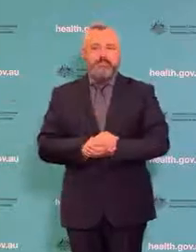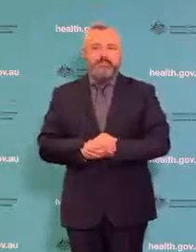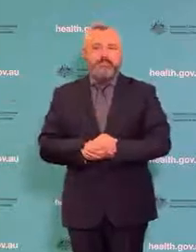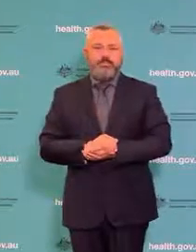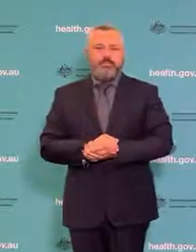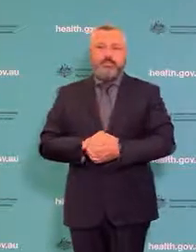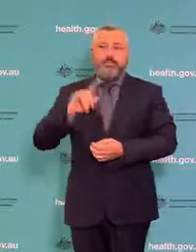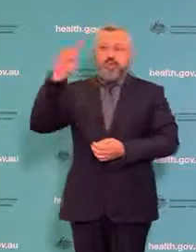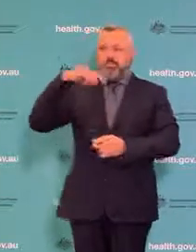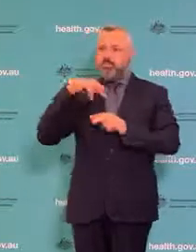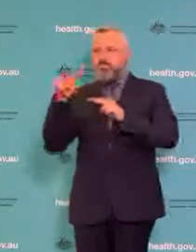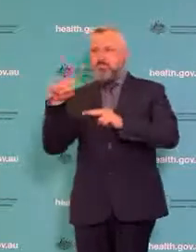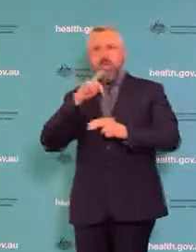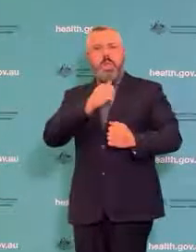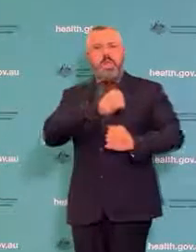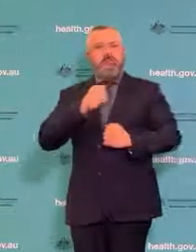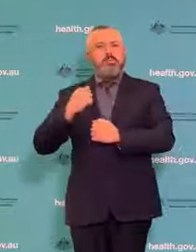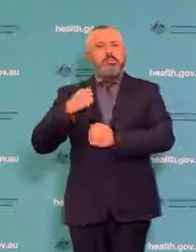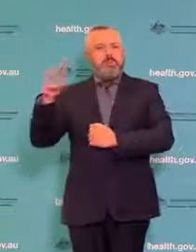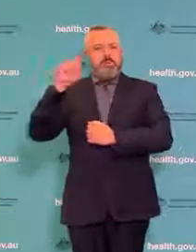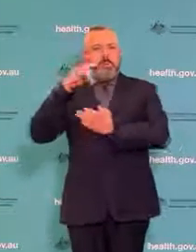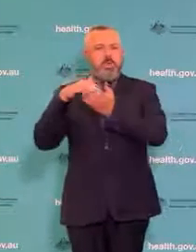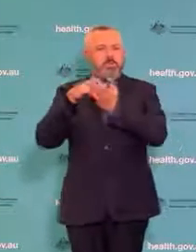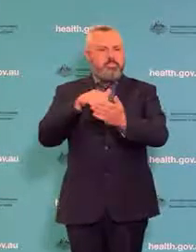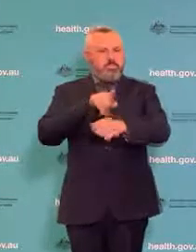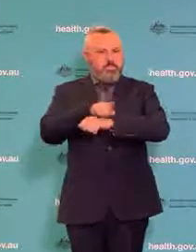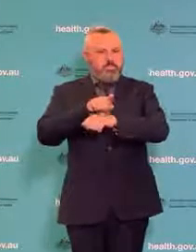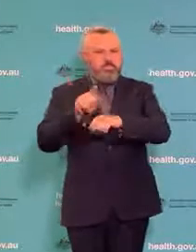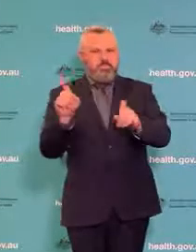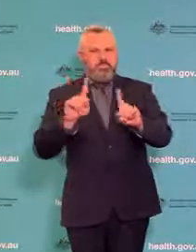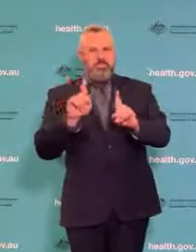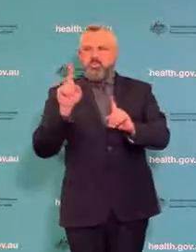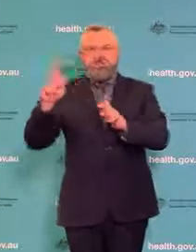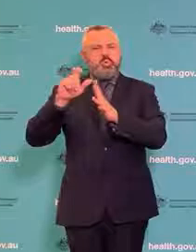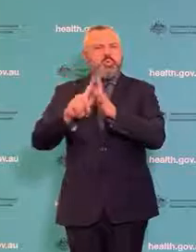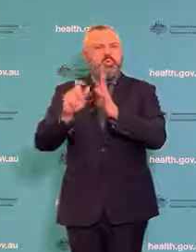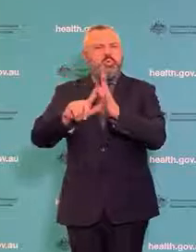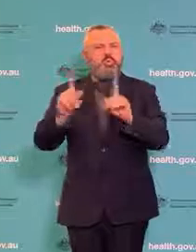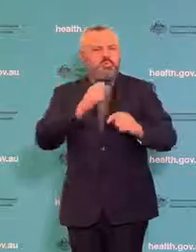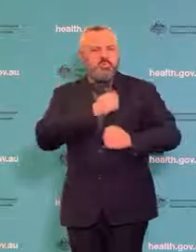rollout as of next week. Are you able to give us any more details about what they will be doing?